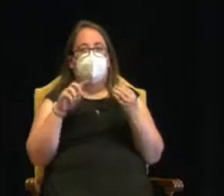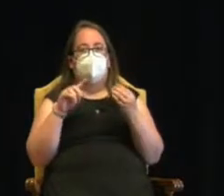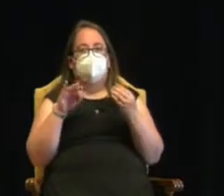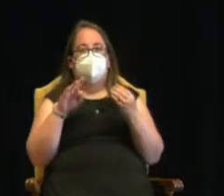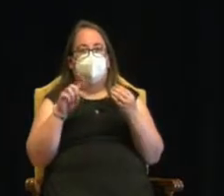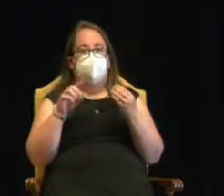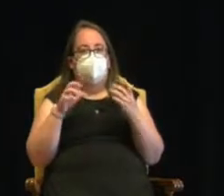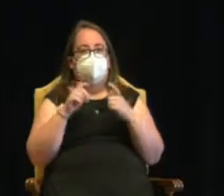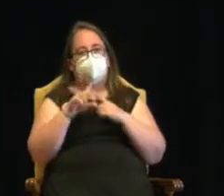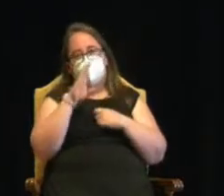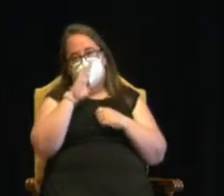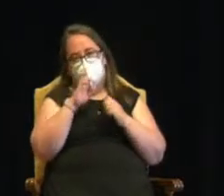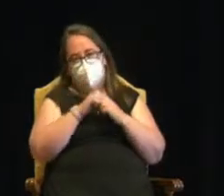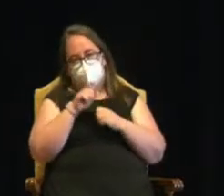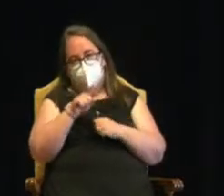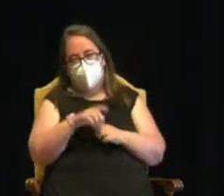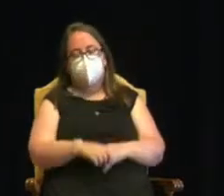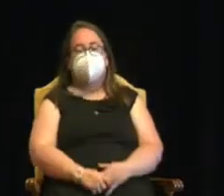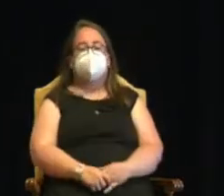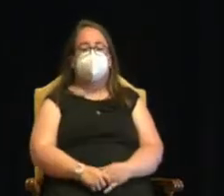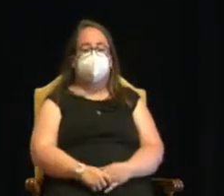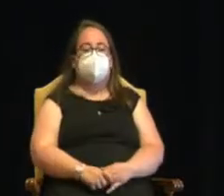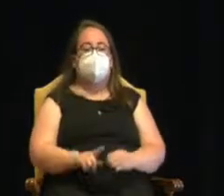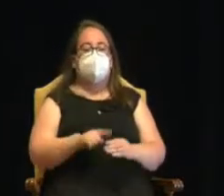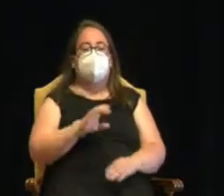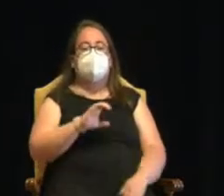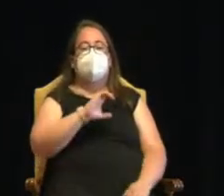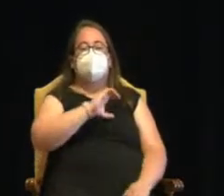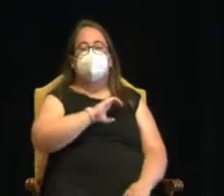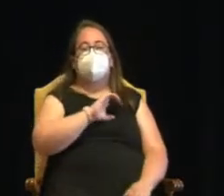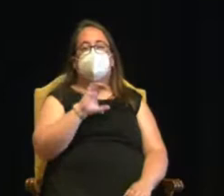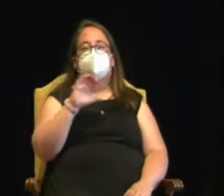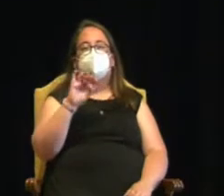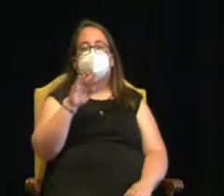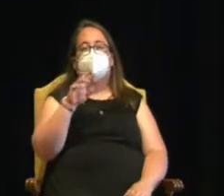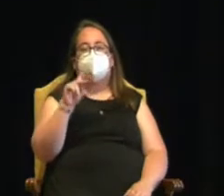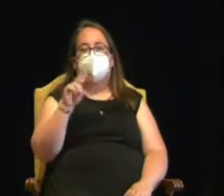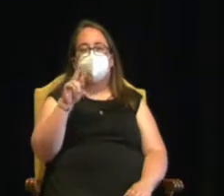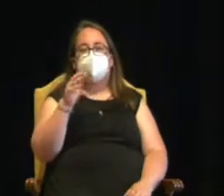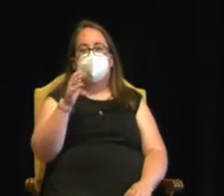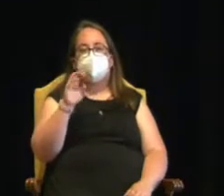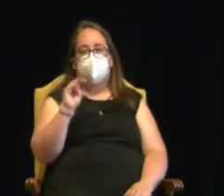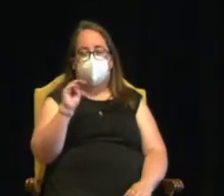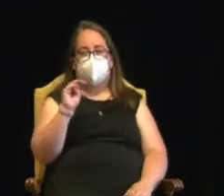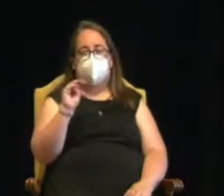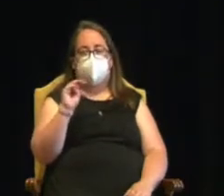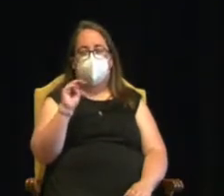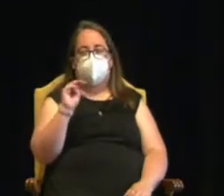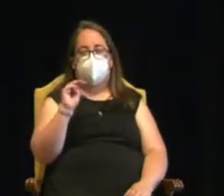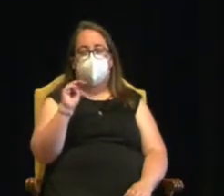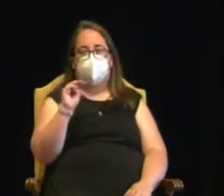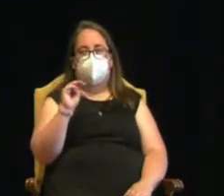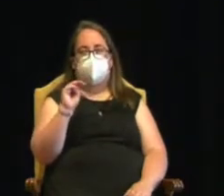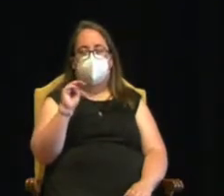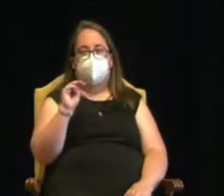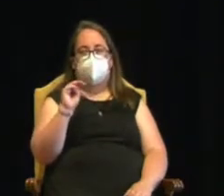Me Be Frank With You. And that's about this character, Frank Bascom, that he wrote about in